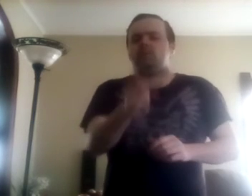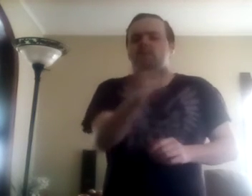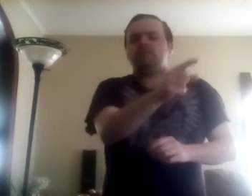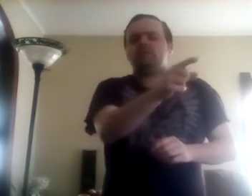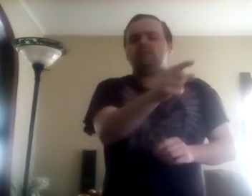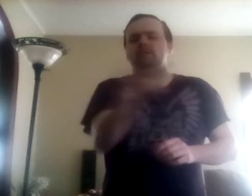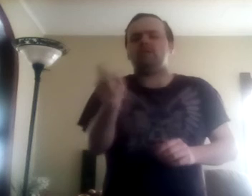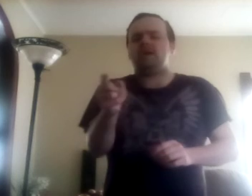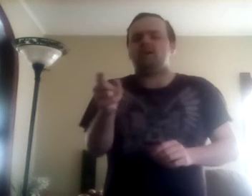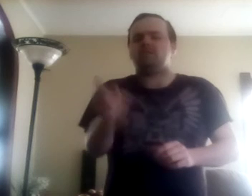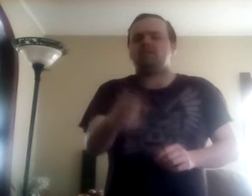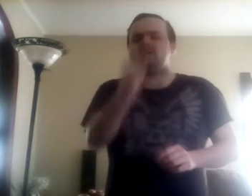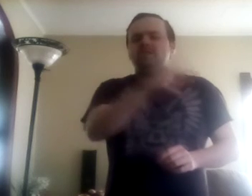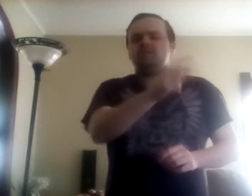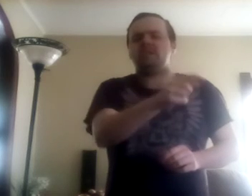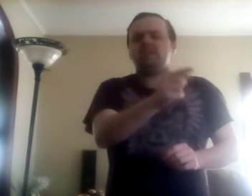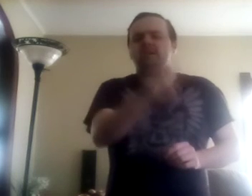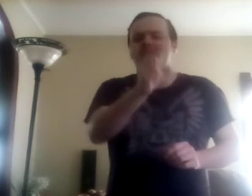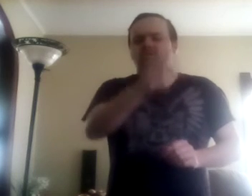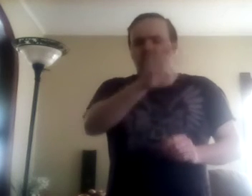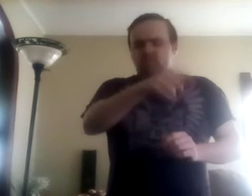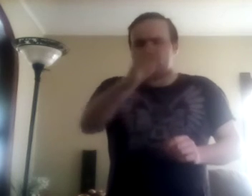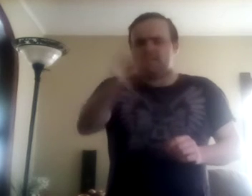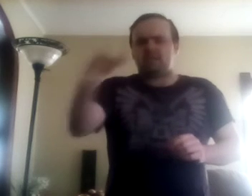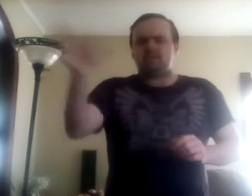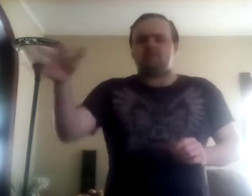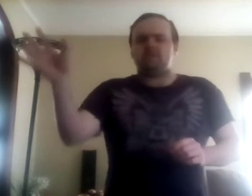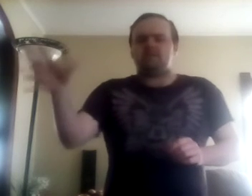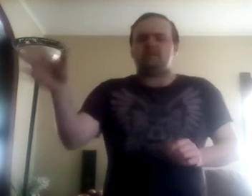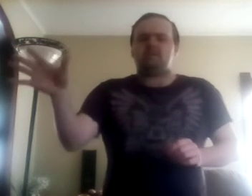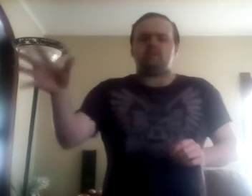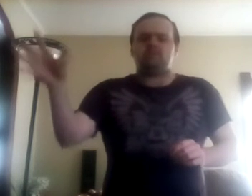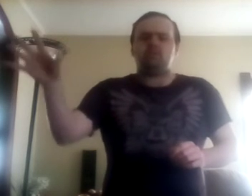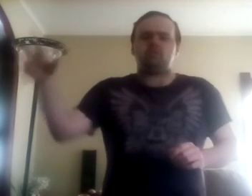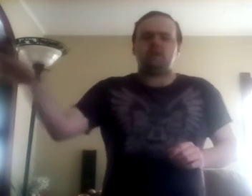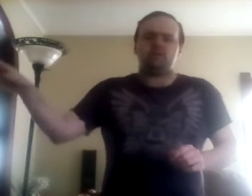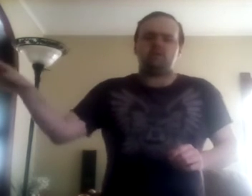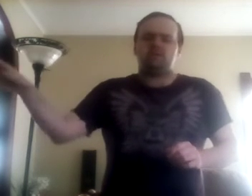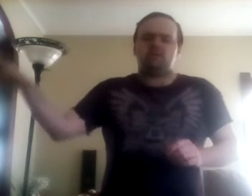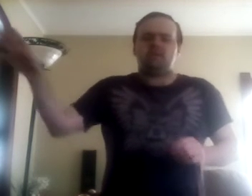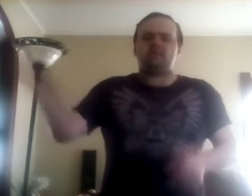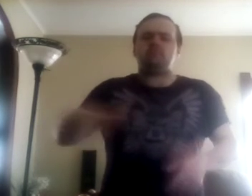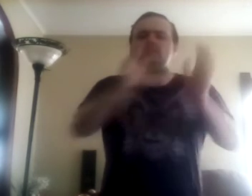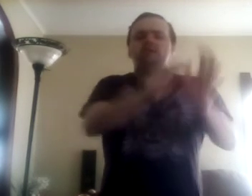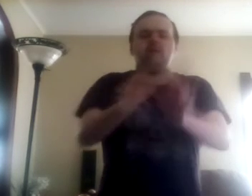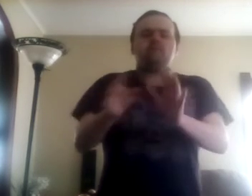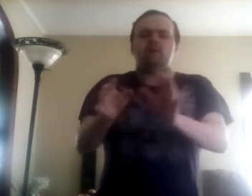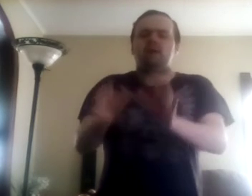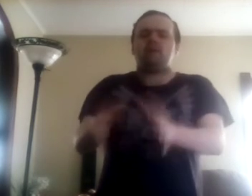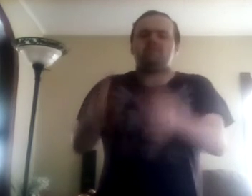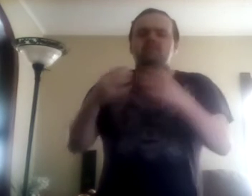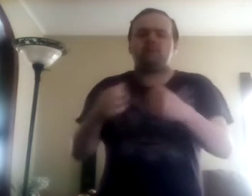Put it in the new account. It's going to be jaiden in attention, the new character. It's going to be Jenny Beebe. I'm going to be Jenny